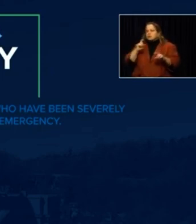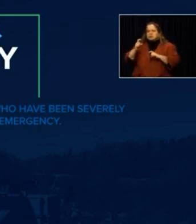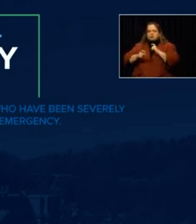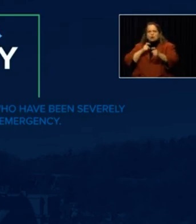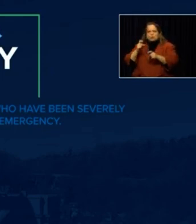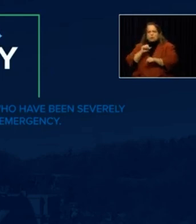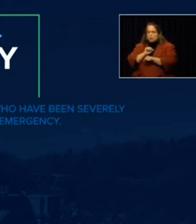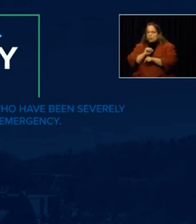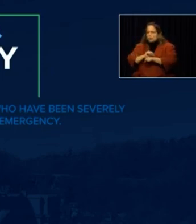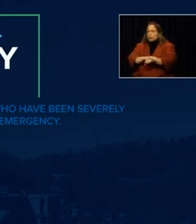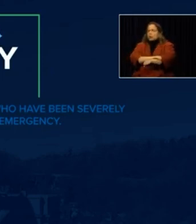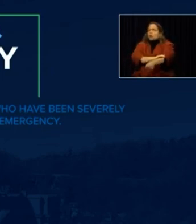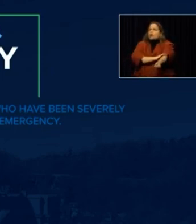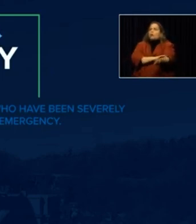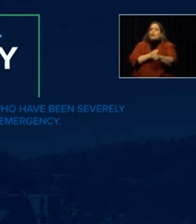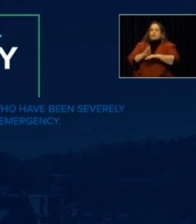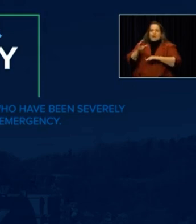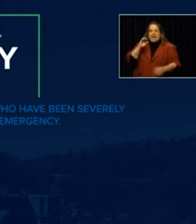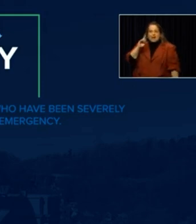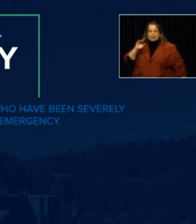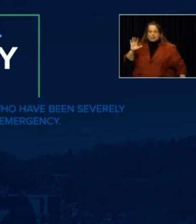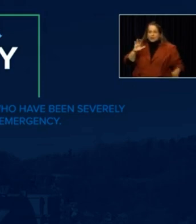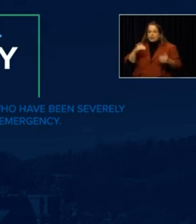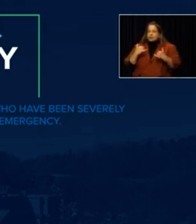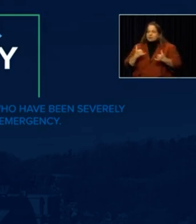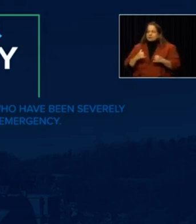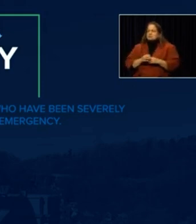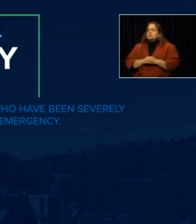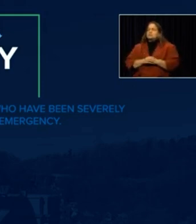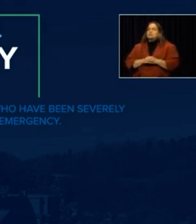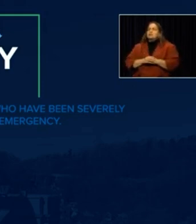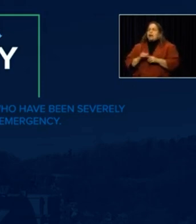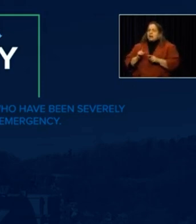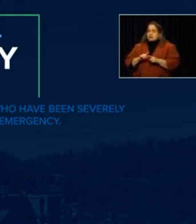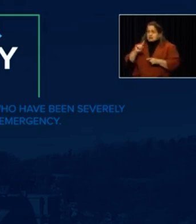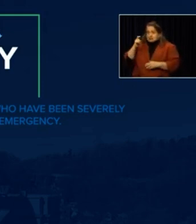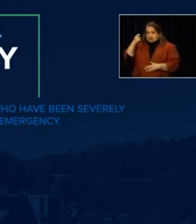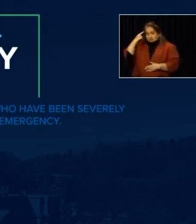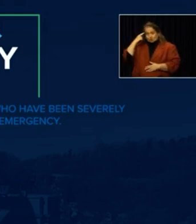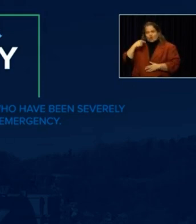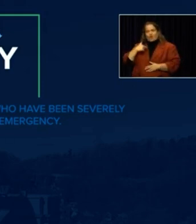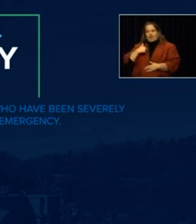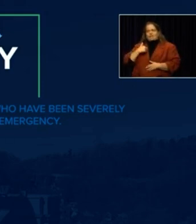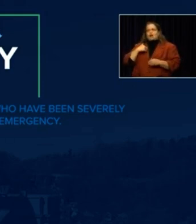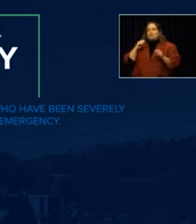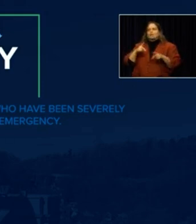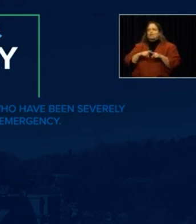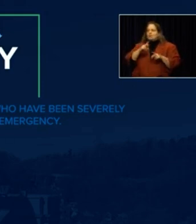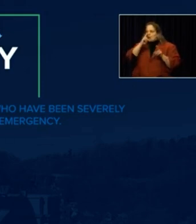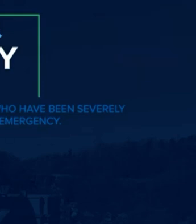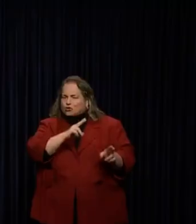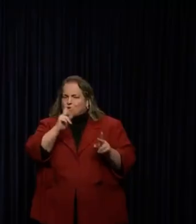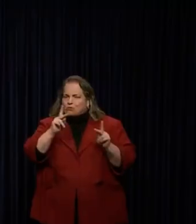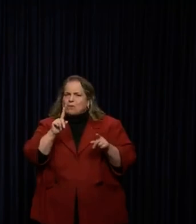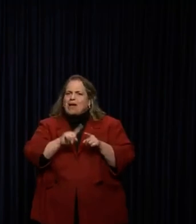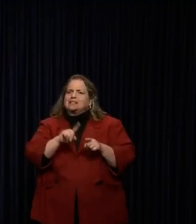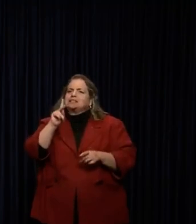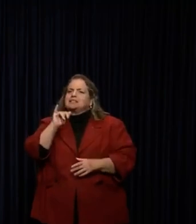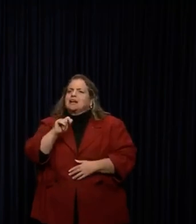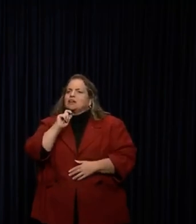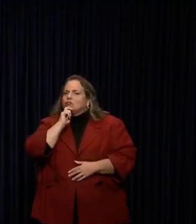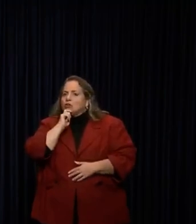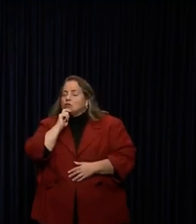throughout their existence. As governor, I get to honor people as Kentucky colonels. But